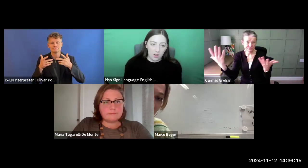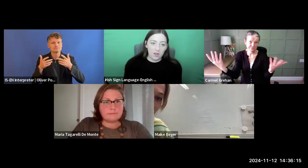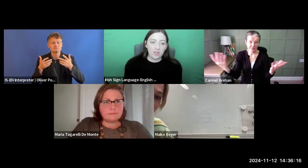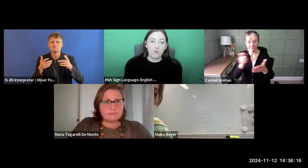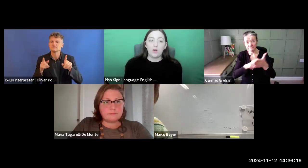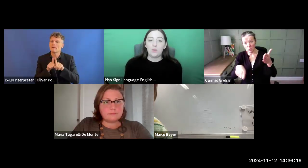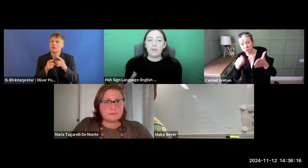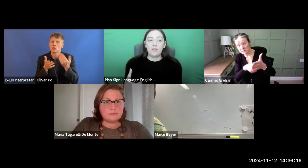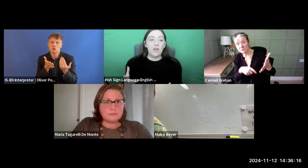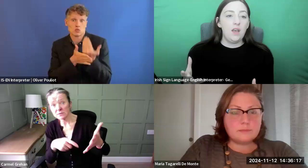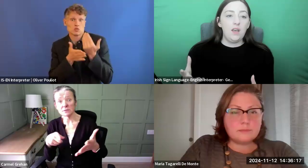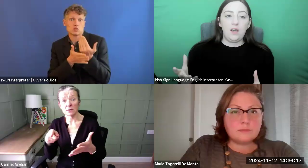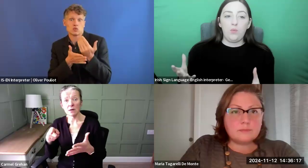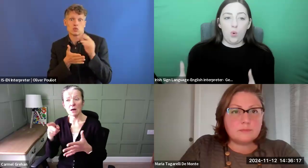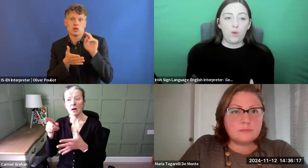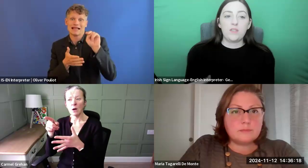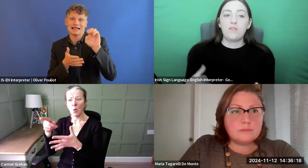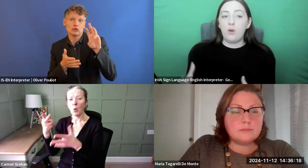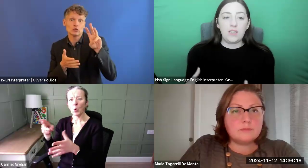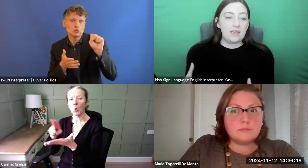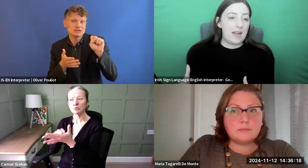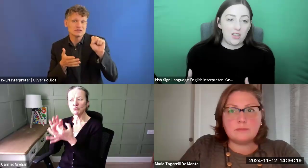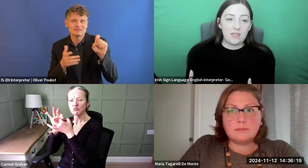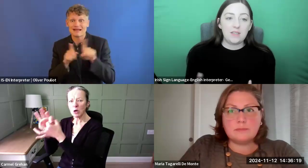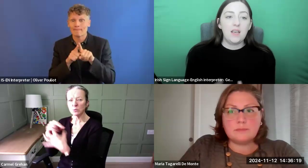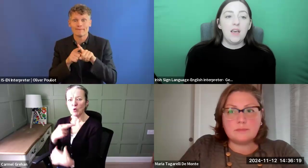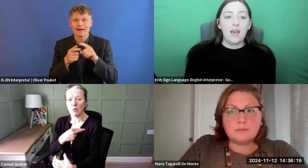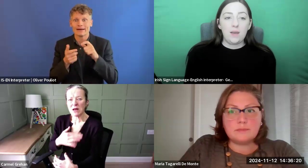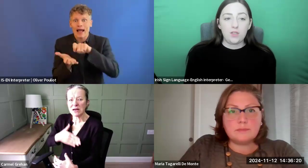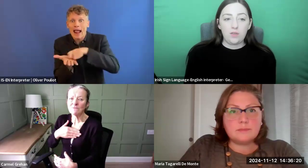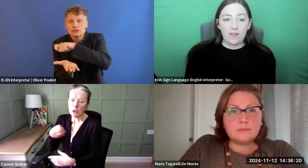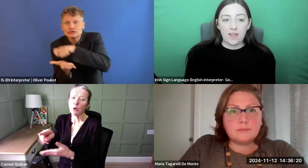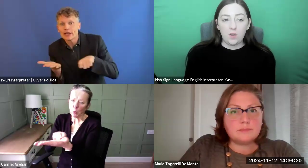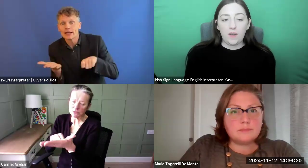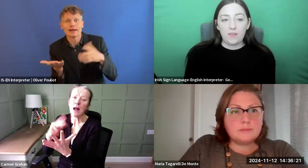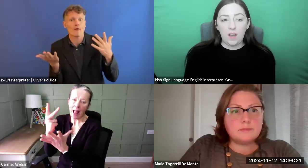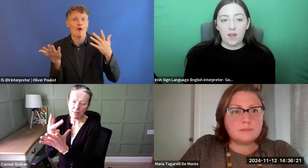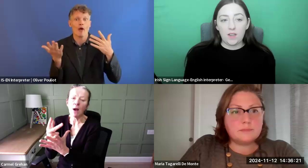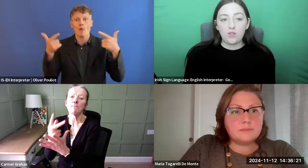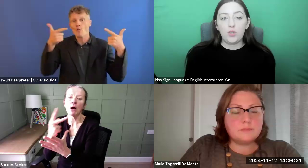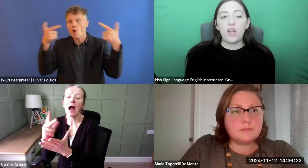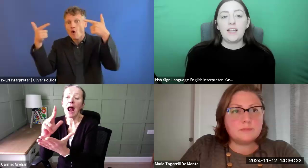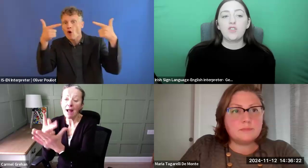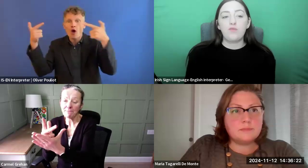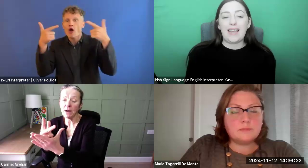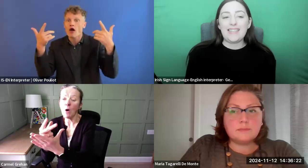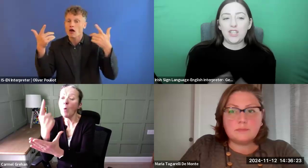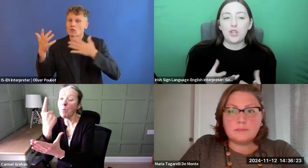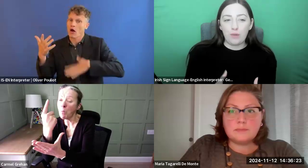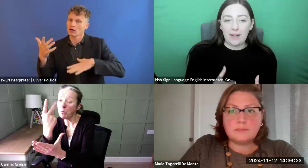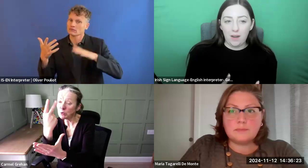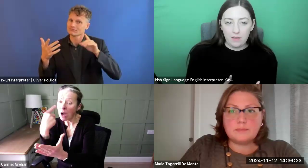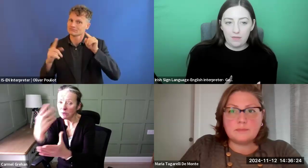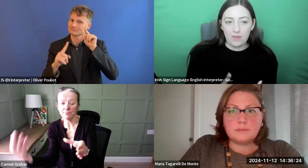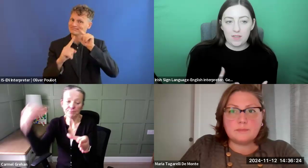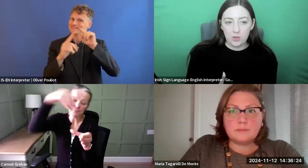there's something on, you know, talking about wars, votings, elections, stuff like that. So but I think just relating it